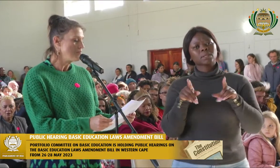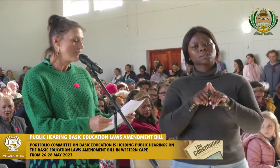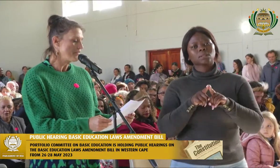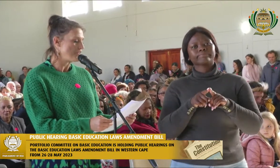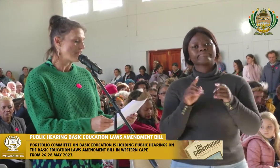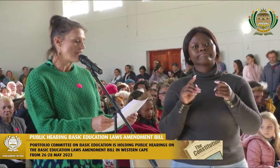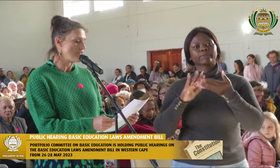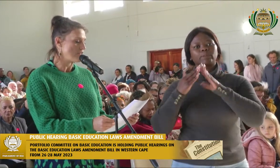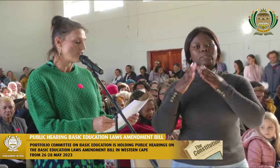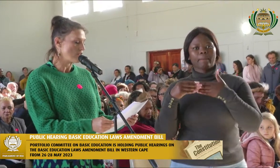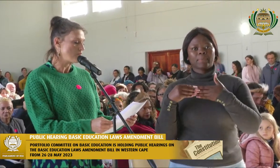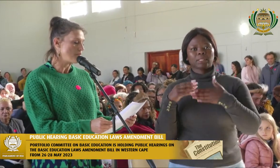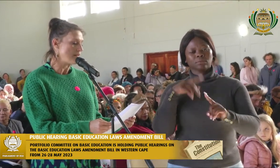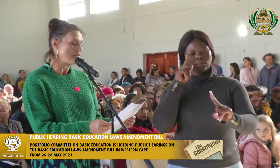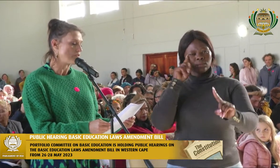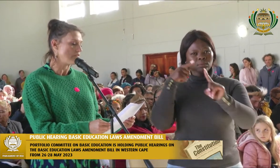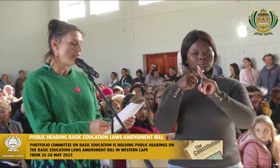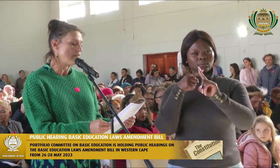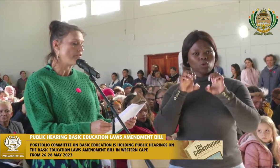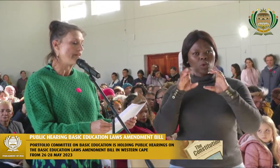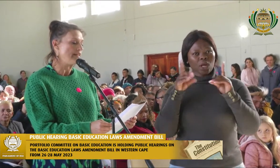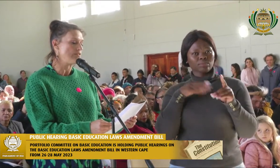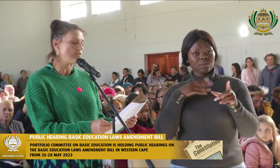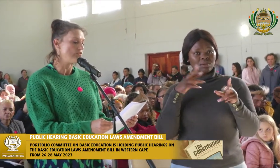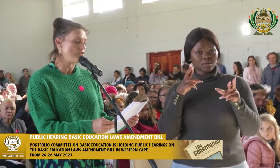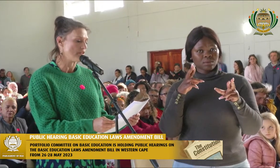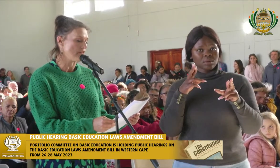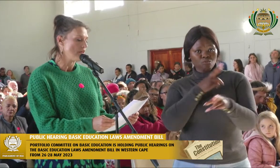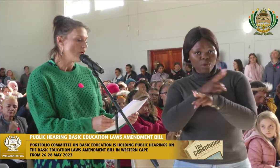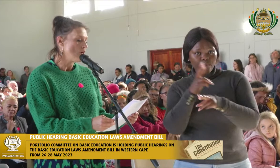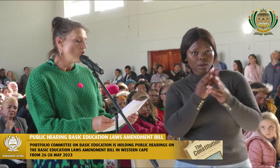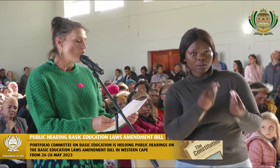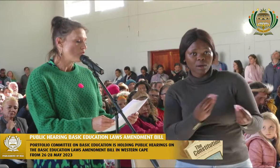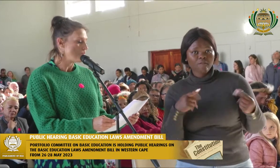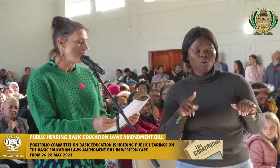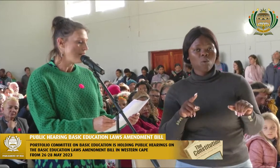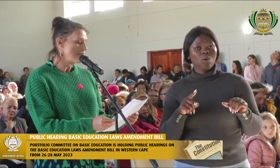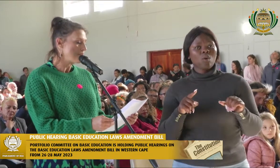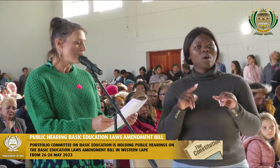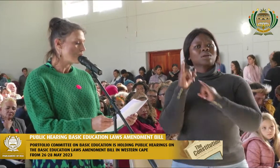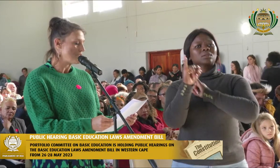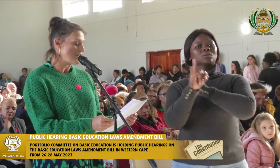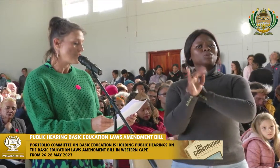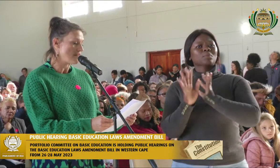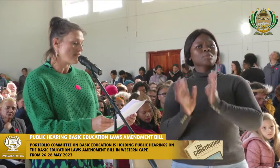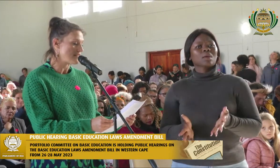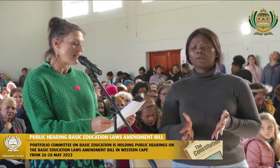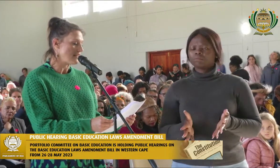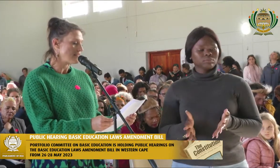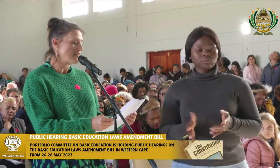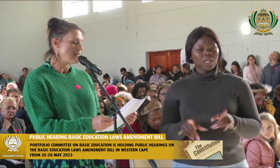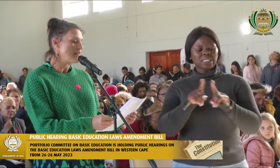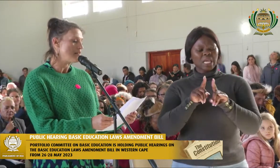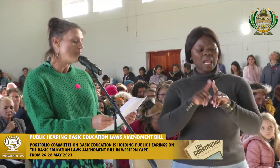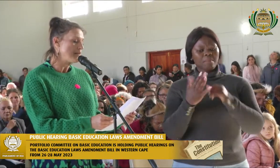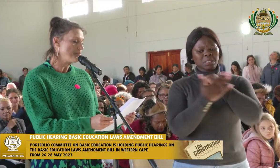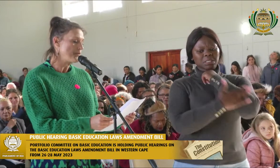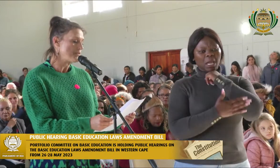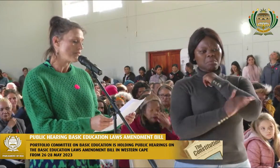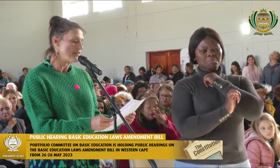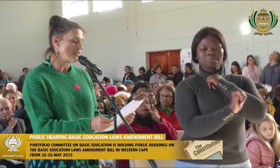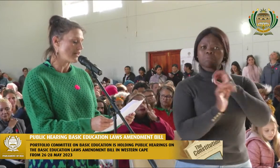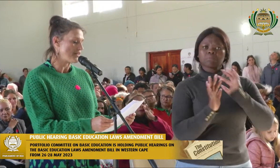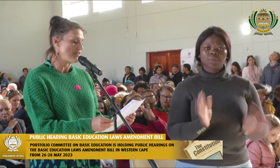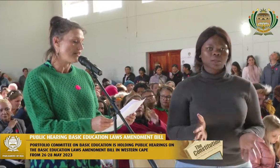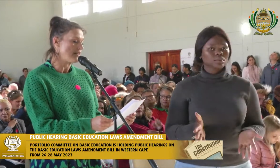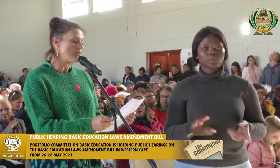the aim of education is not to prepare children for an institution or to be the possession of the state. The main